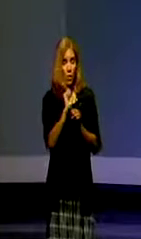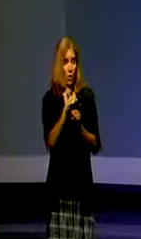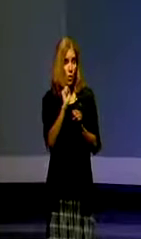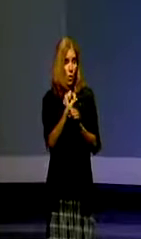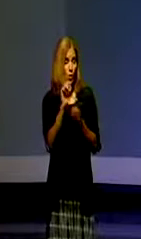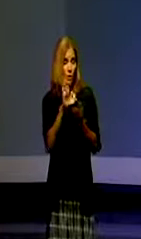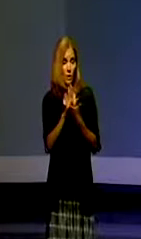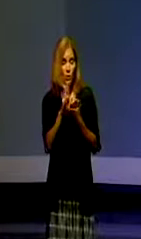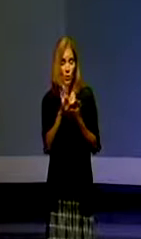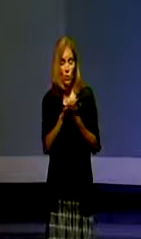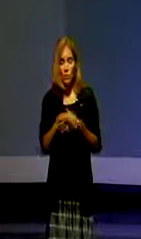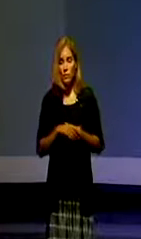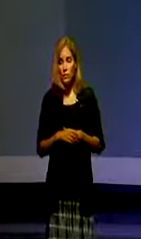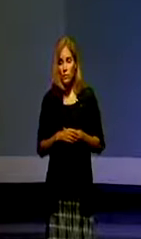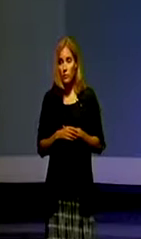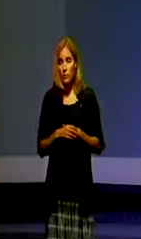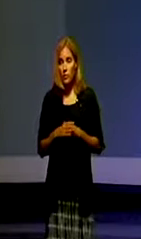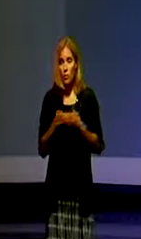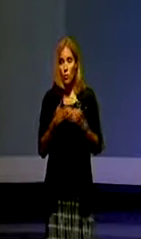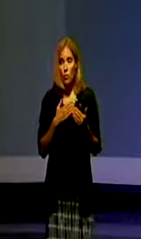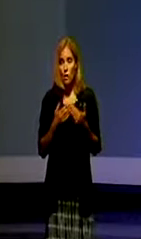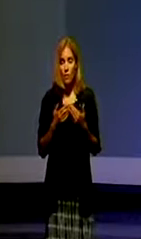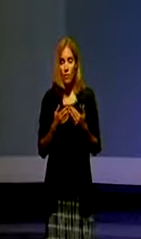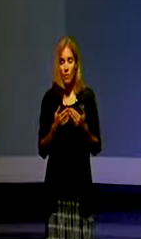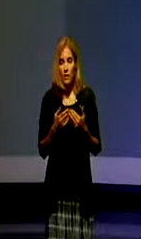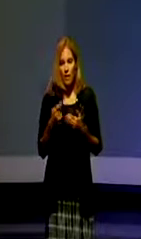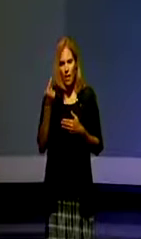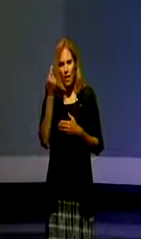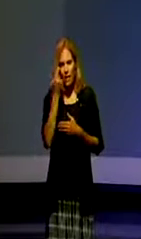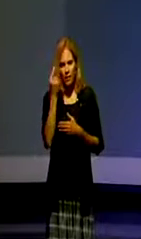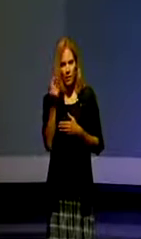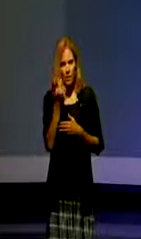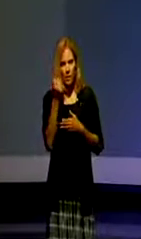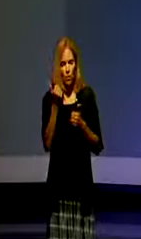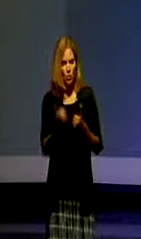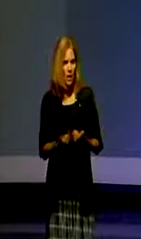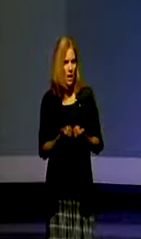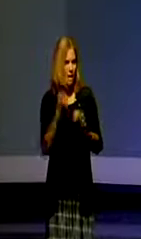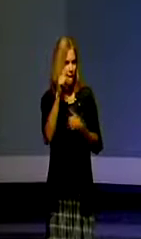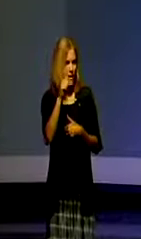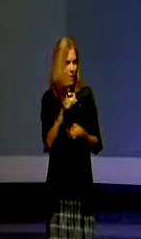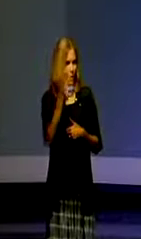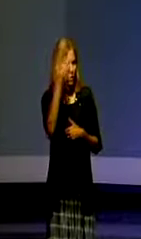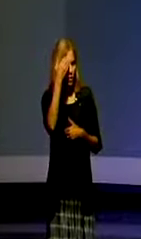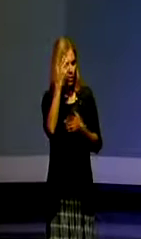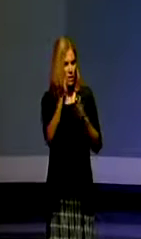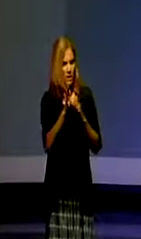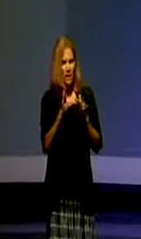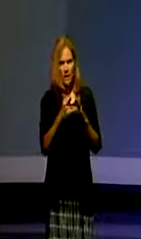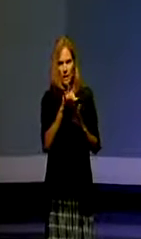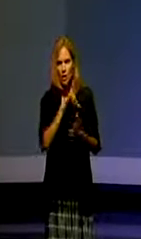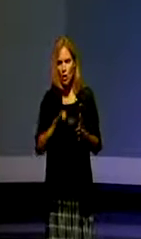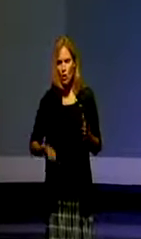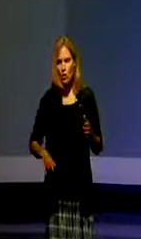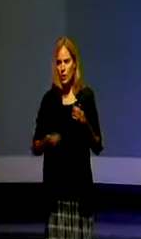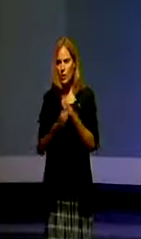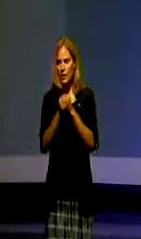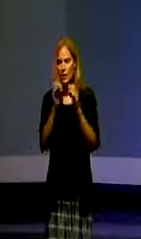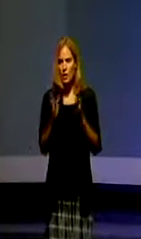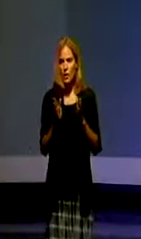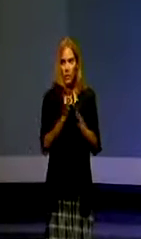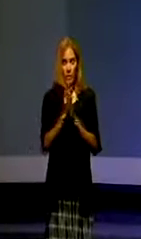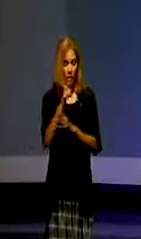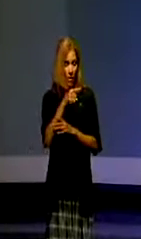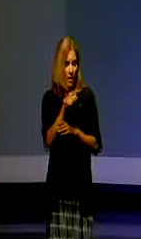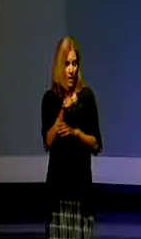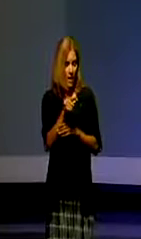at school. Whatever it is, would you think of someone in your life that needs to know Jesus as Lord and Savior? And would you pray for